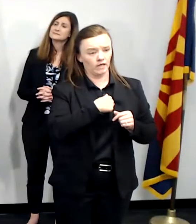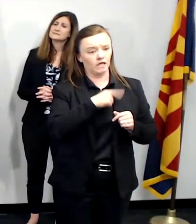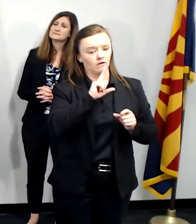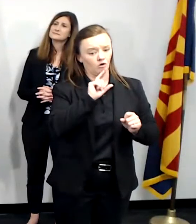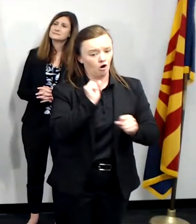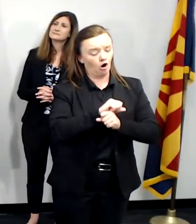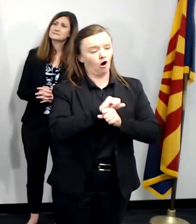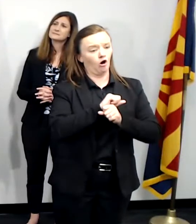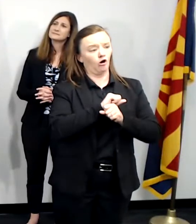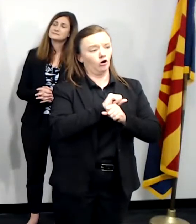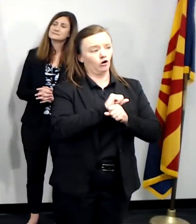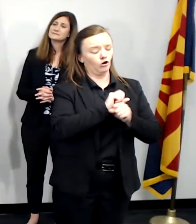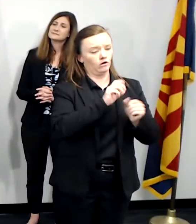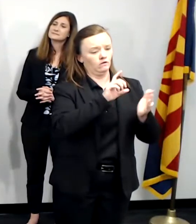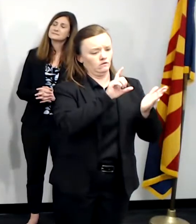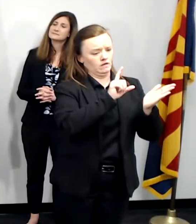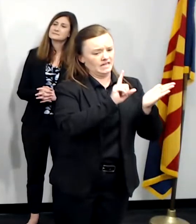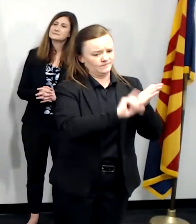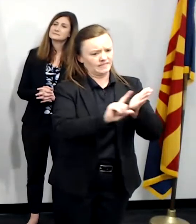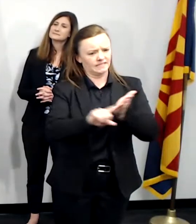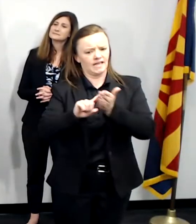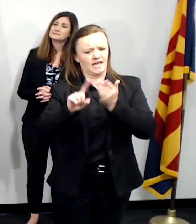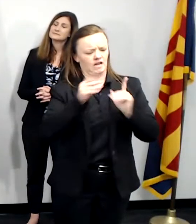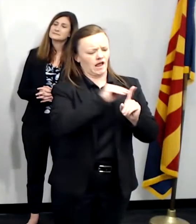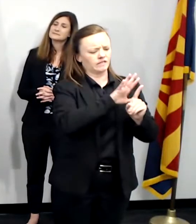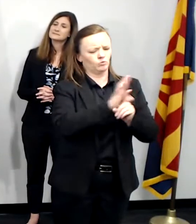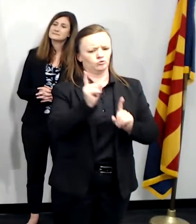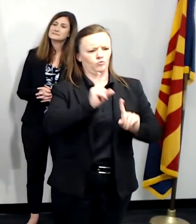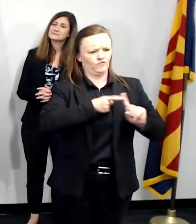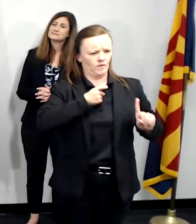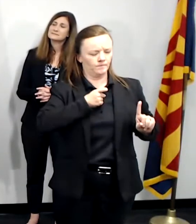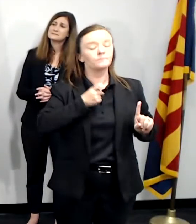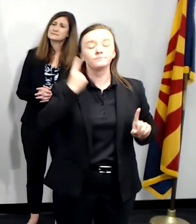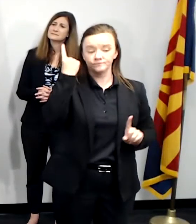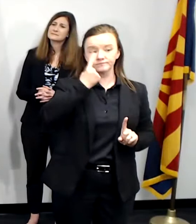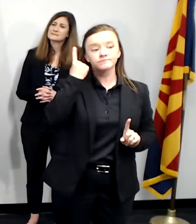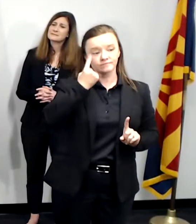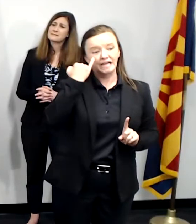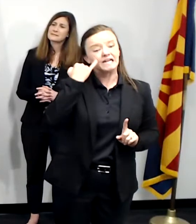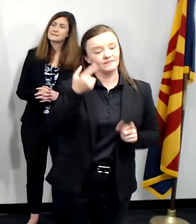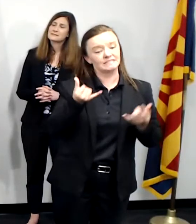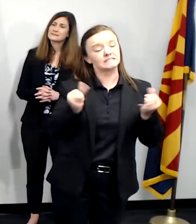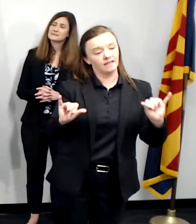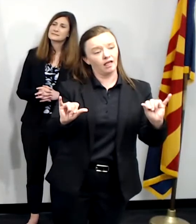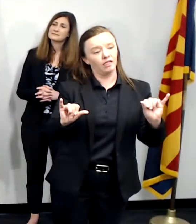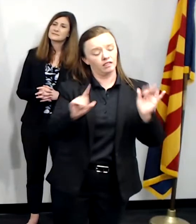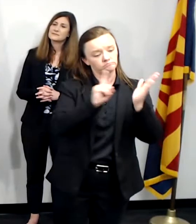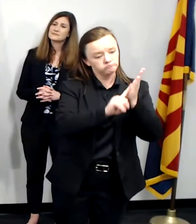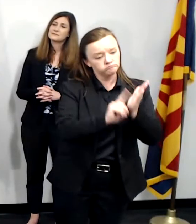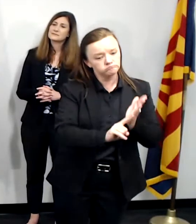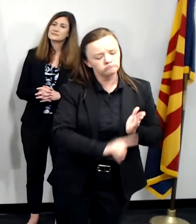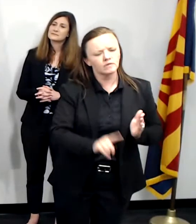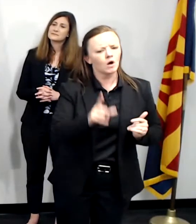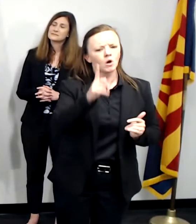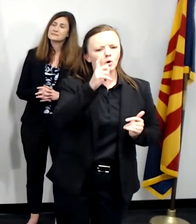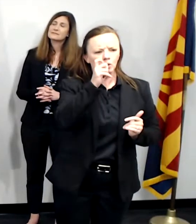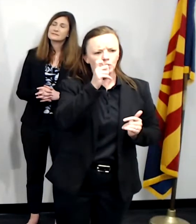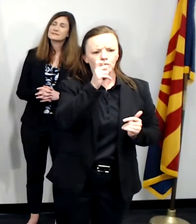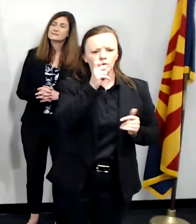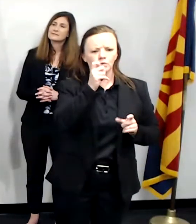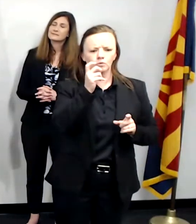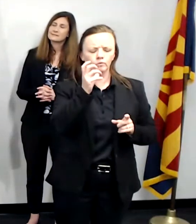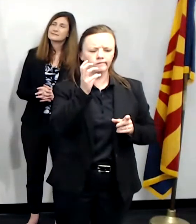as our number of cases have increased. Is that correct? Yeah, whether you're still doing it, and who